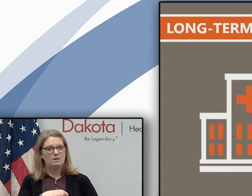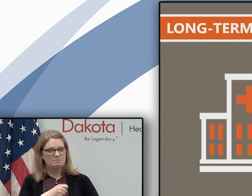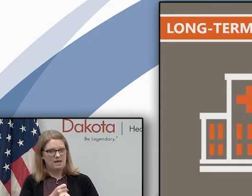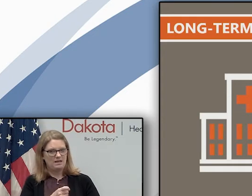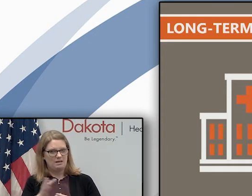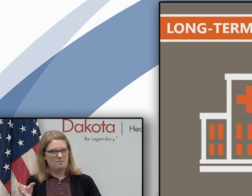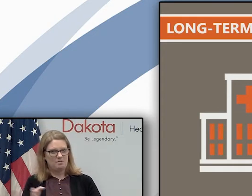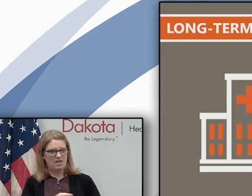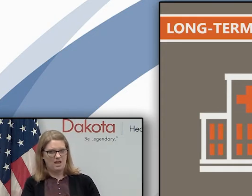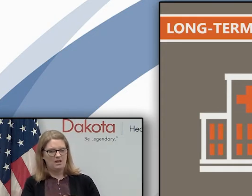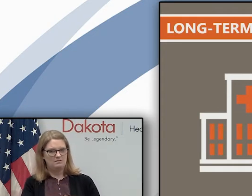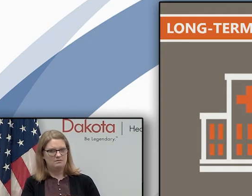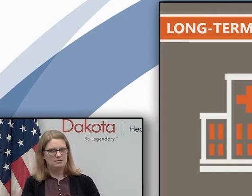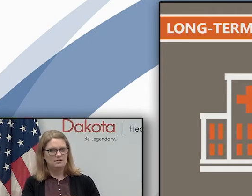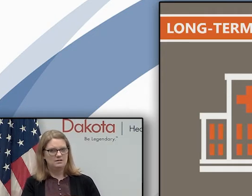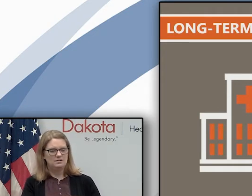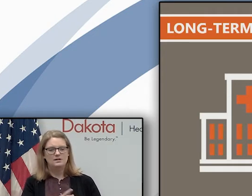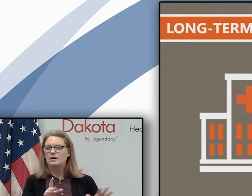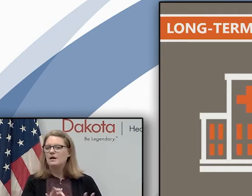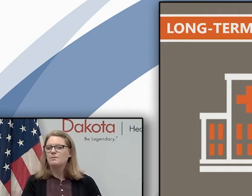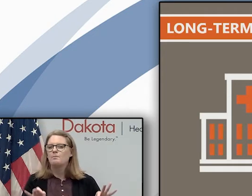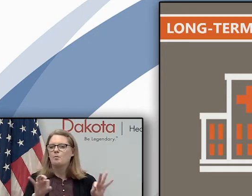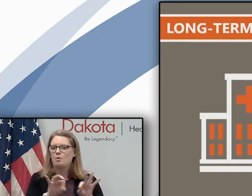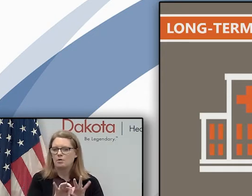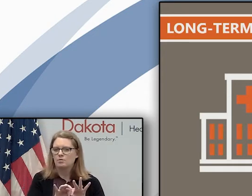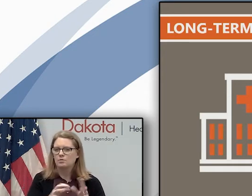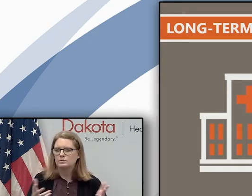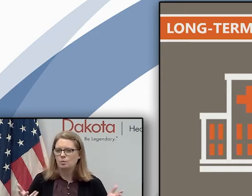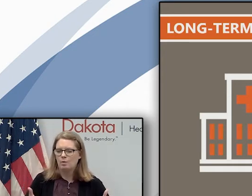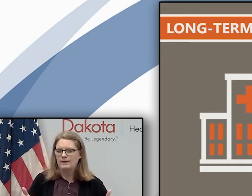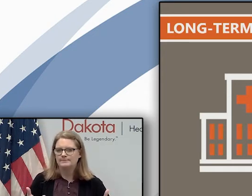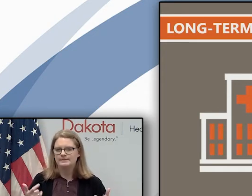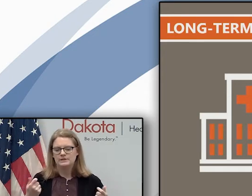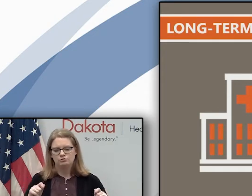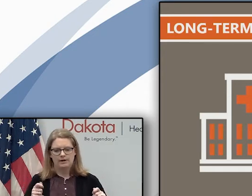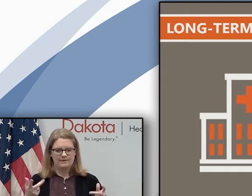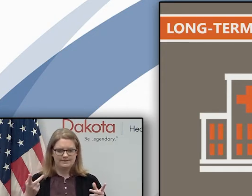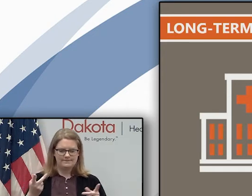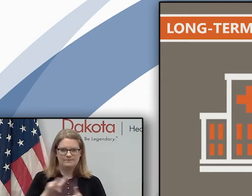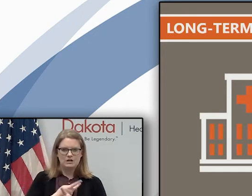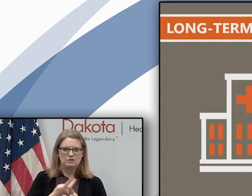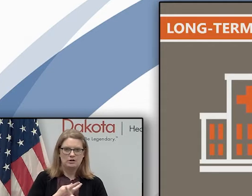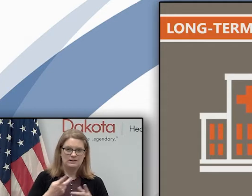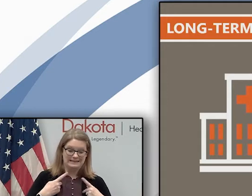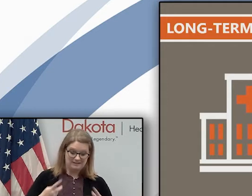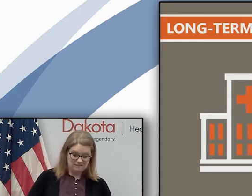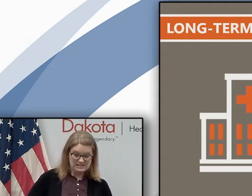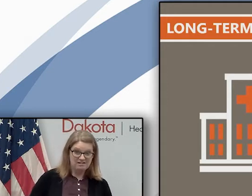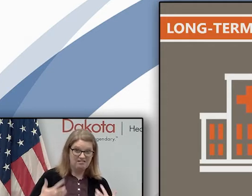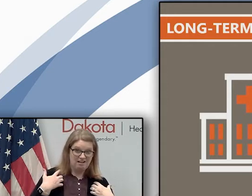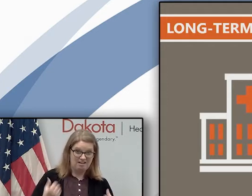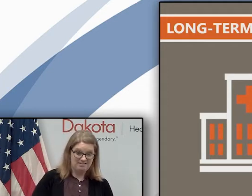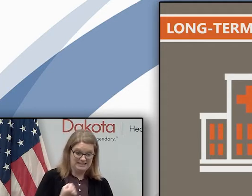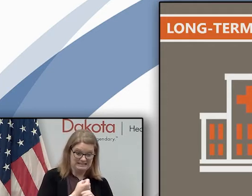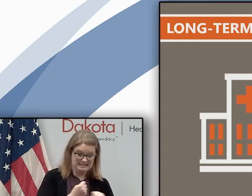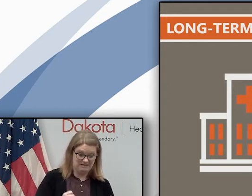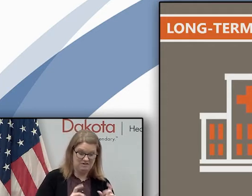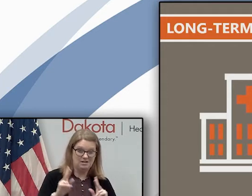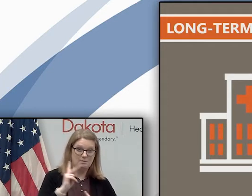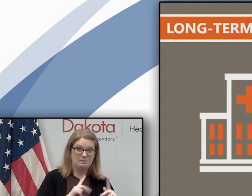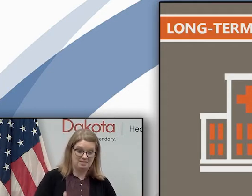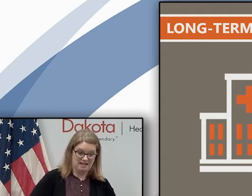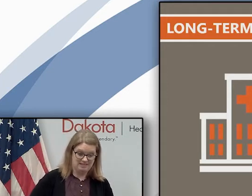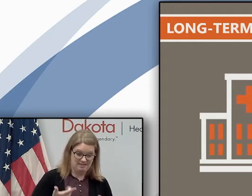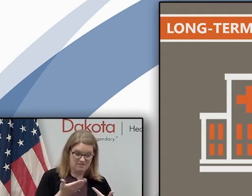plan, a key element was balancing the physical health and safety of the individuals in those